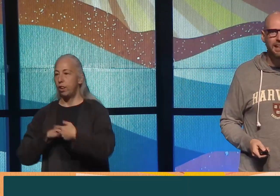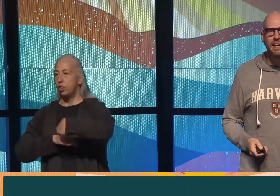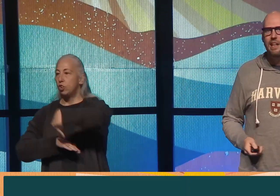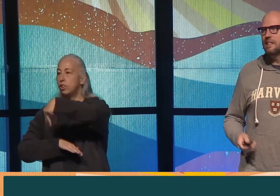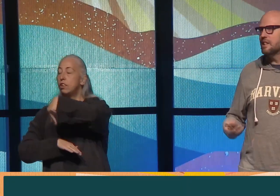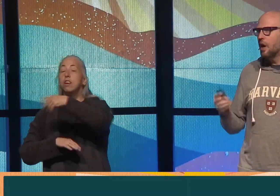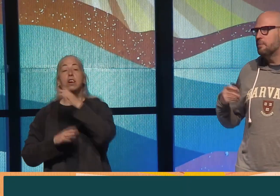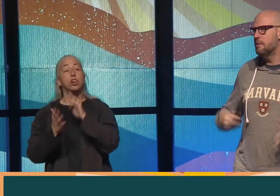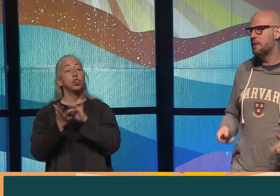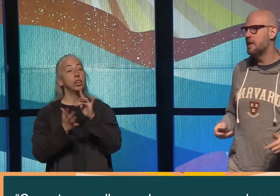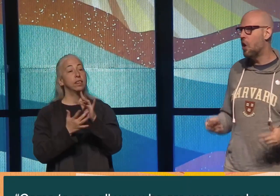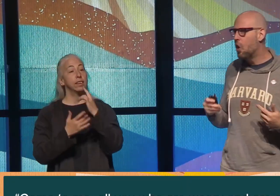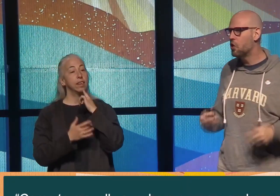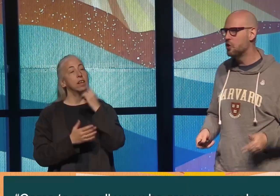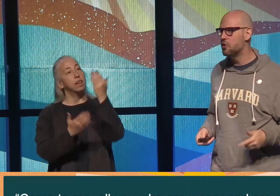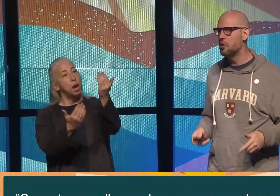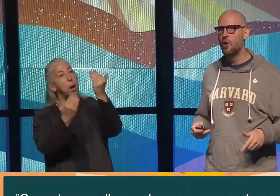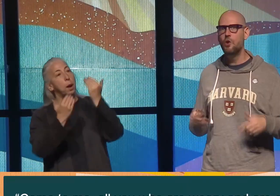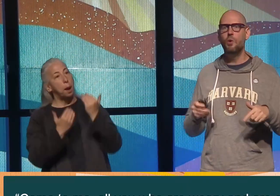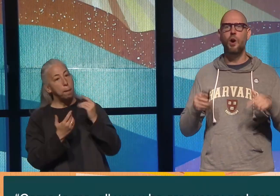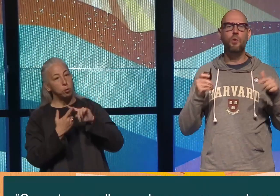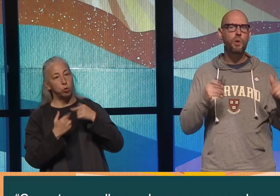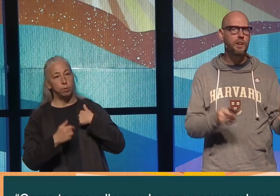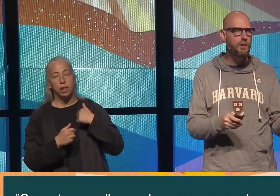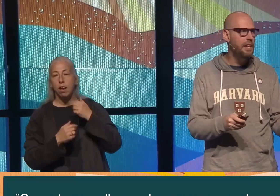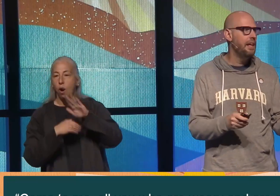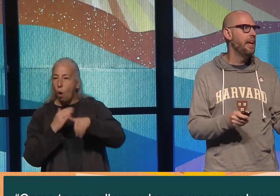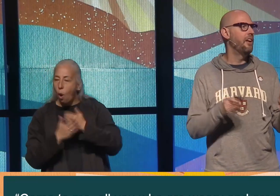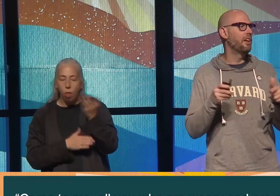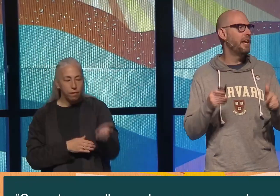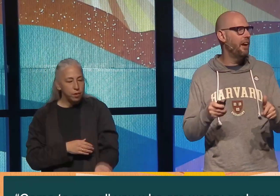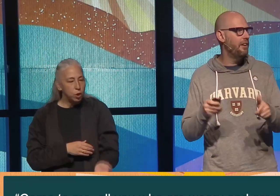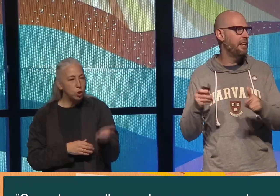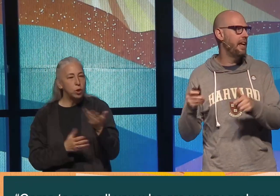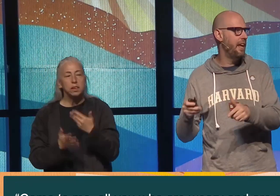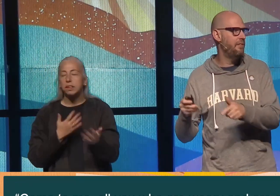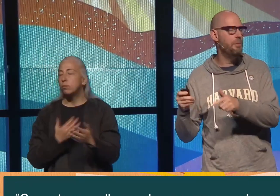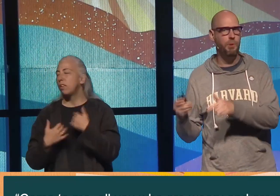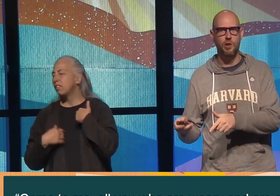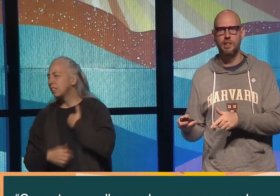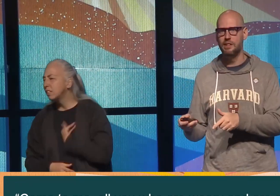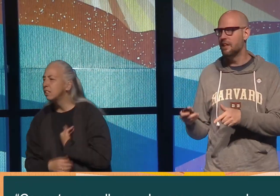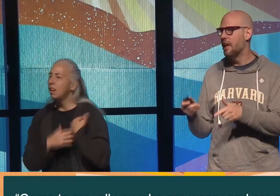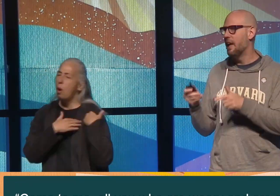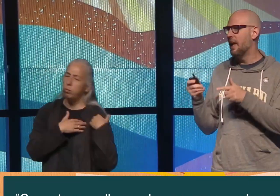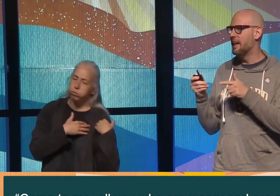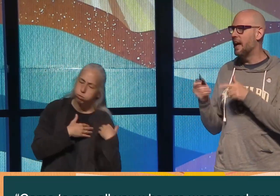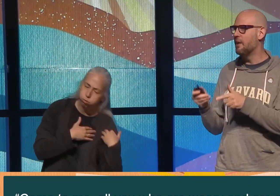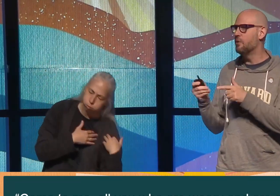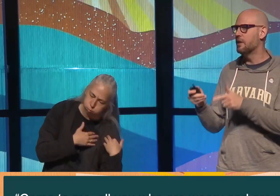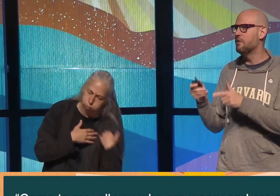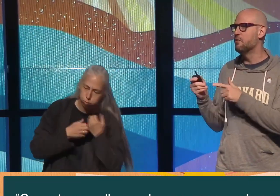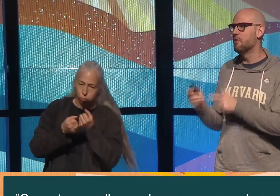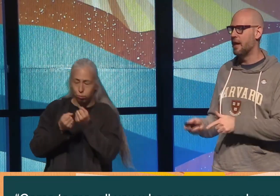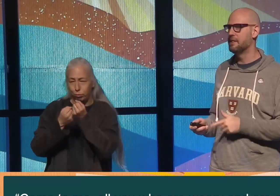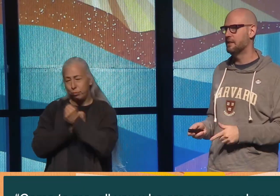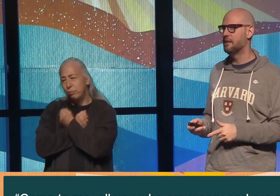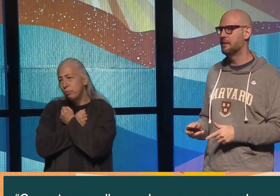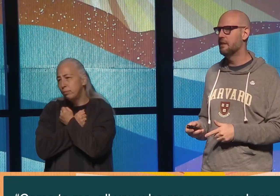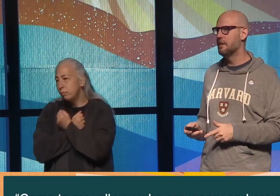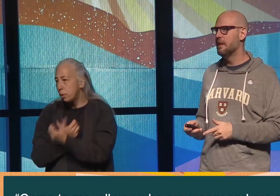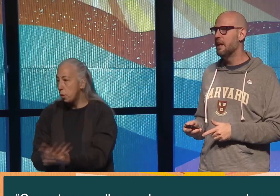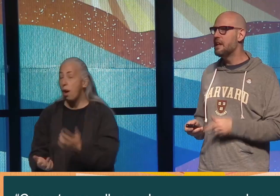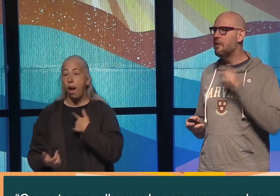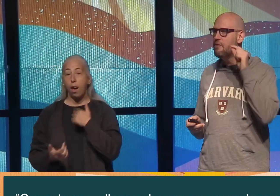this. He says, come to me, all you who are weary and are carrying heavy burdens, and I will give you